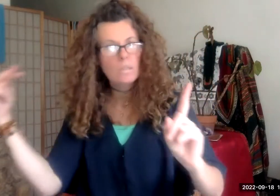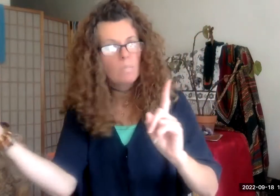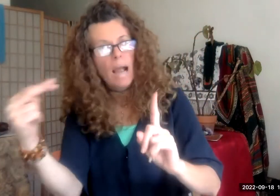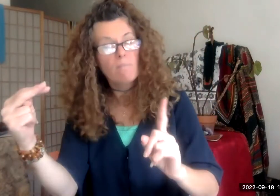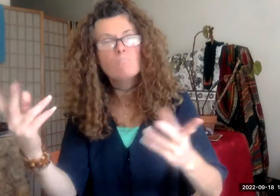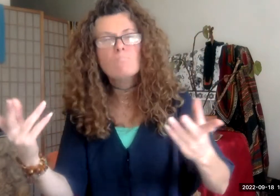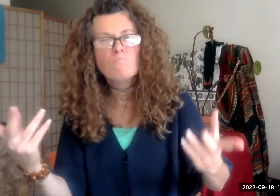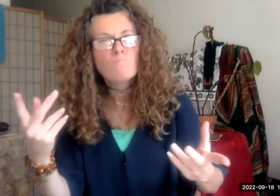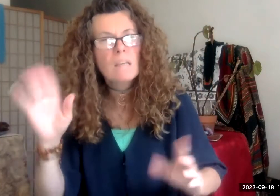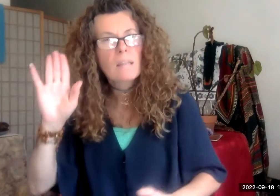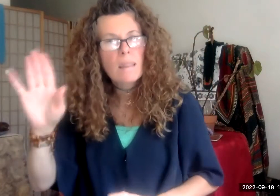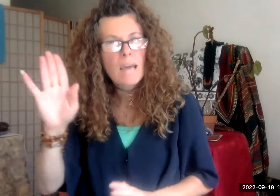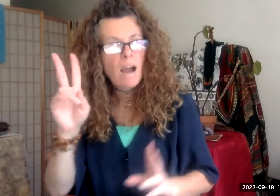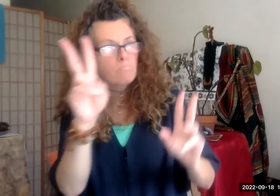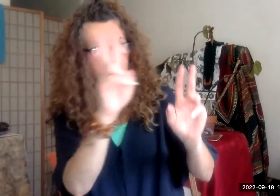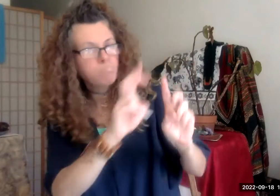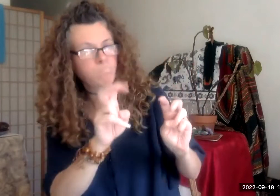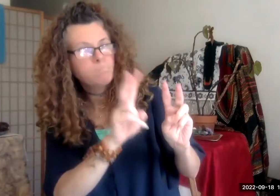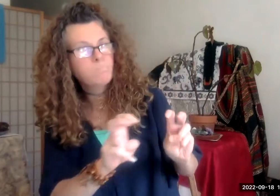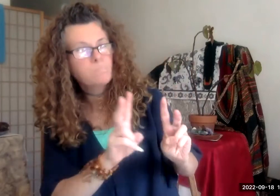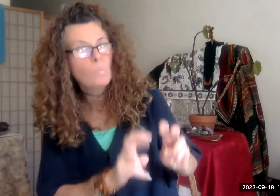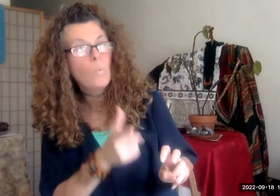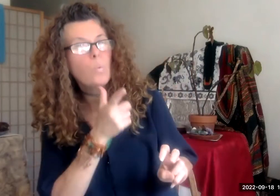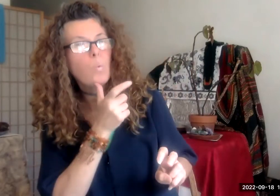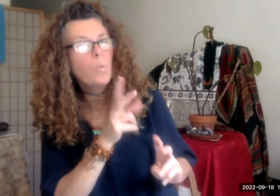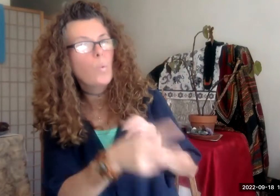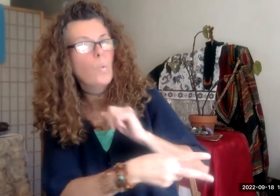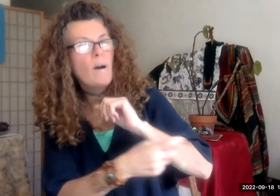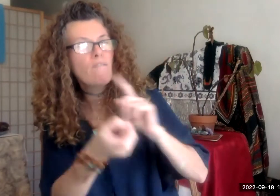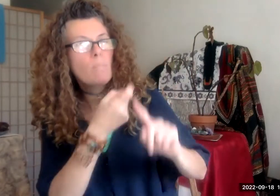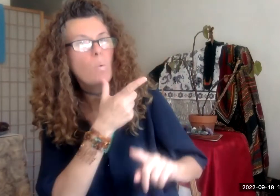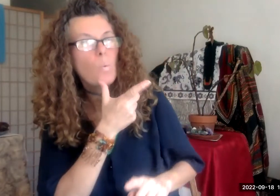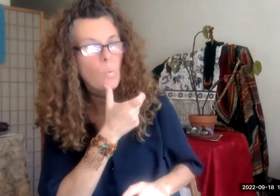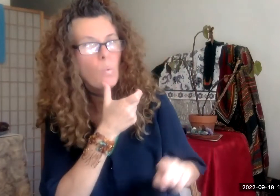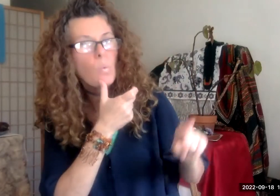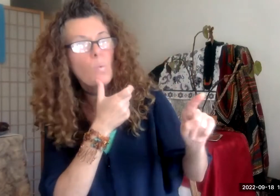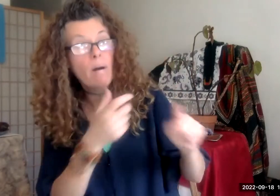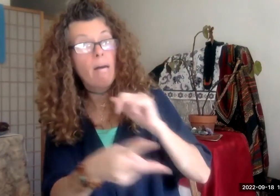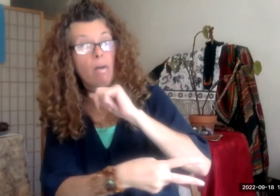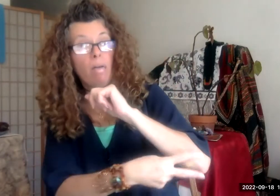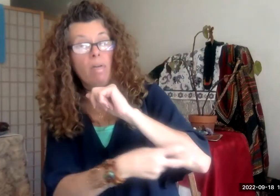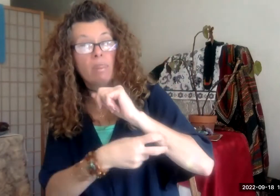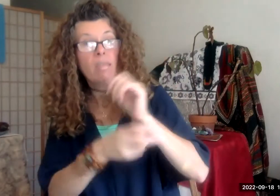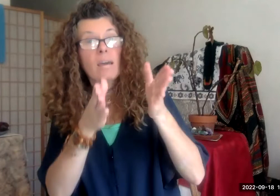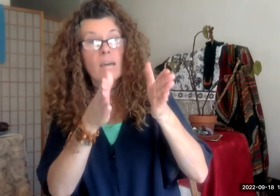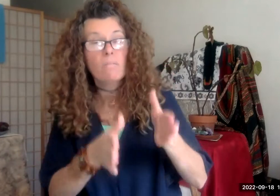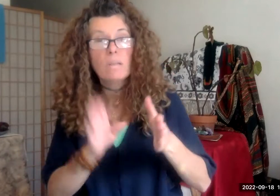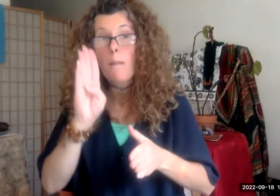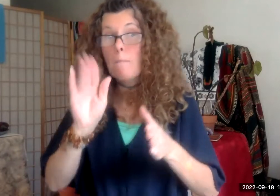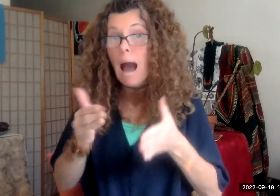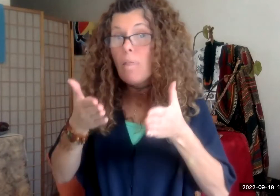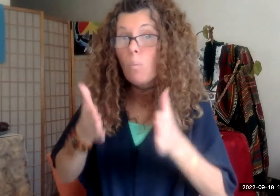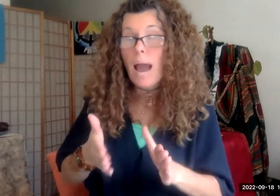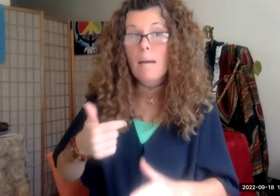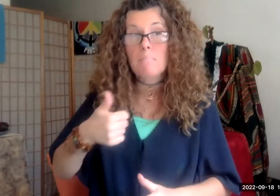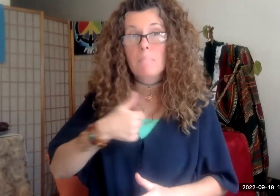what is their assessment of who they're going to steal from. thieves, and by the way,